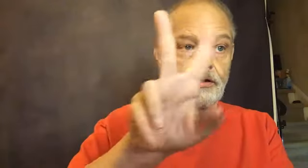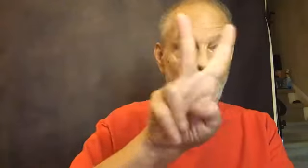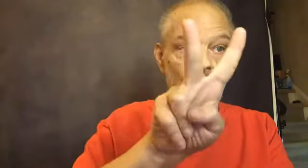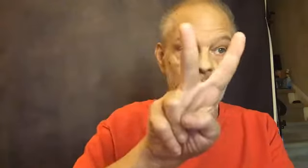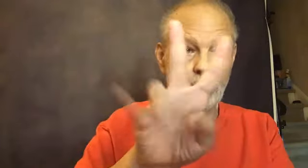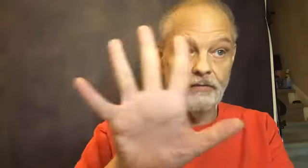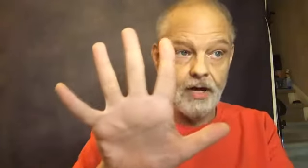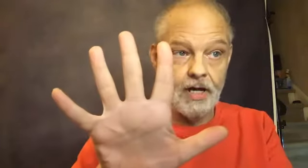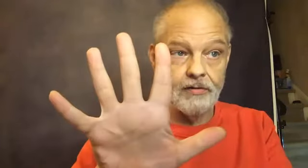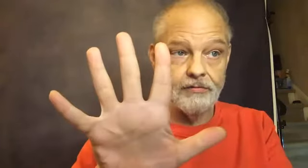or 25,